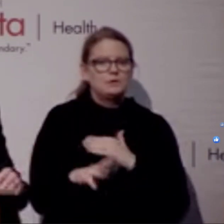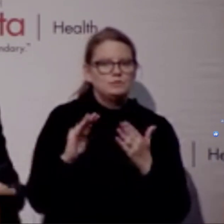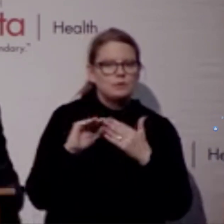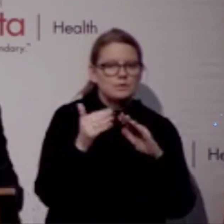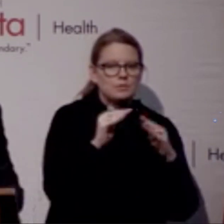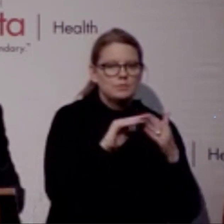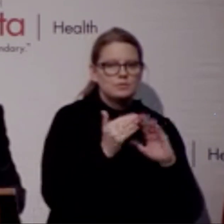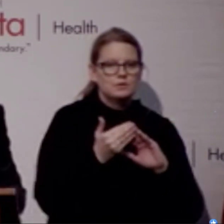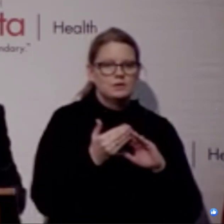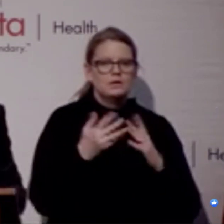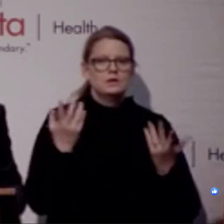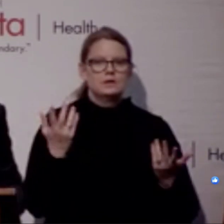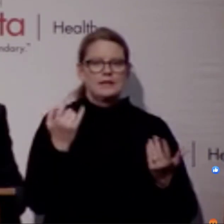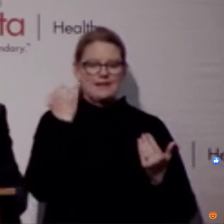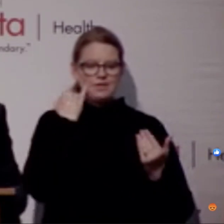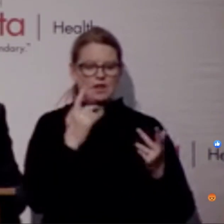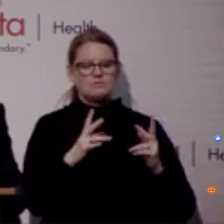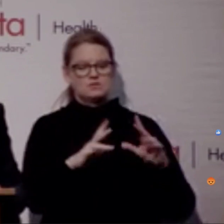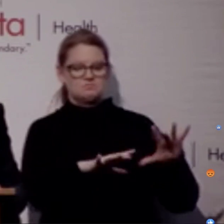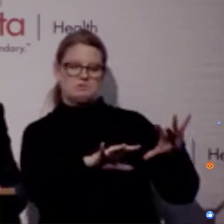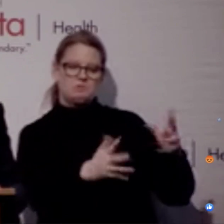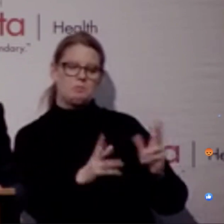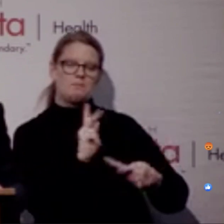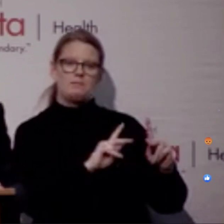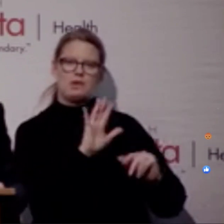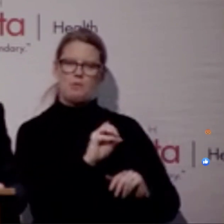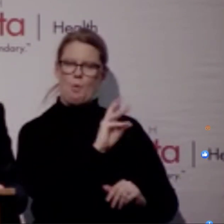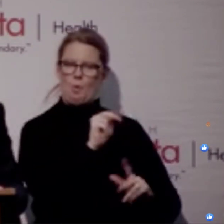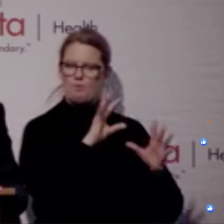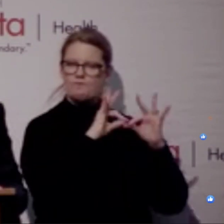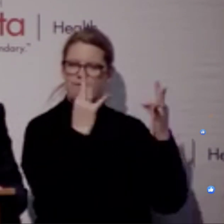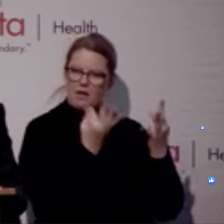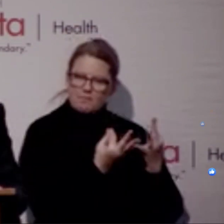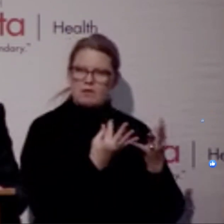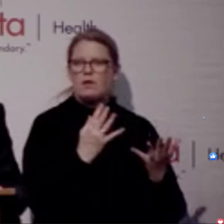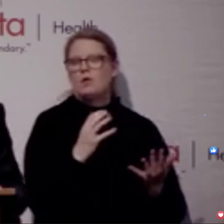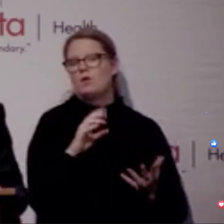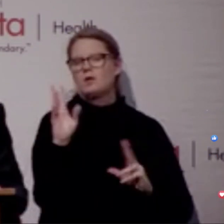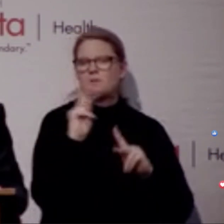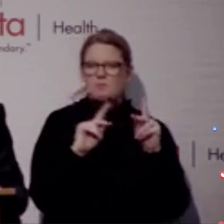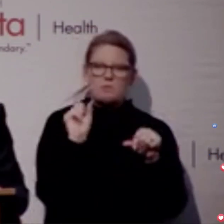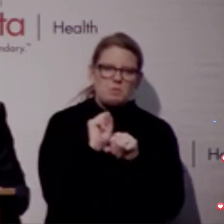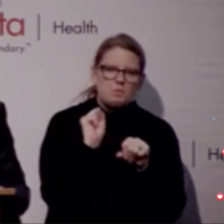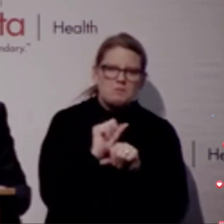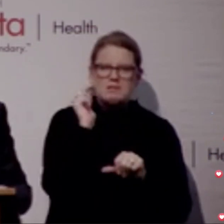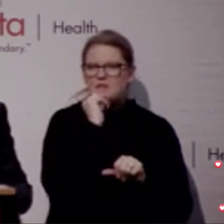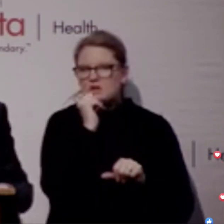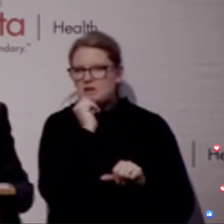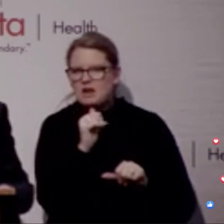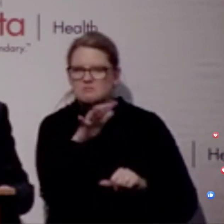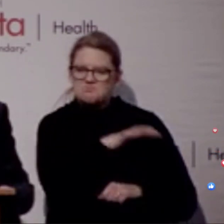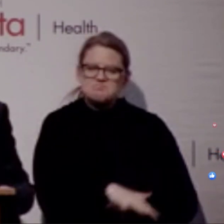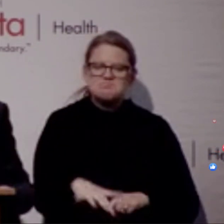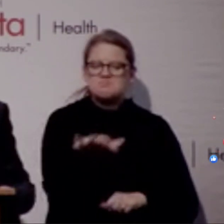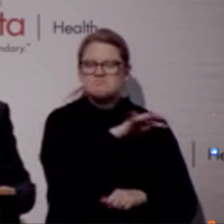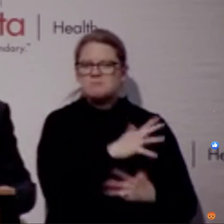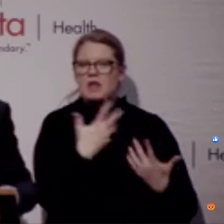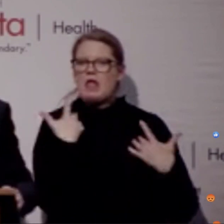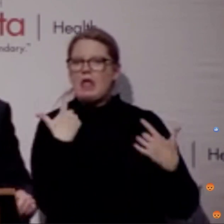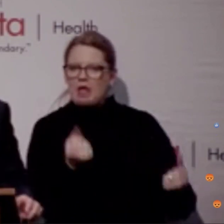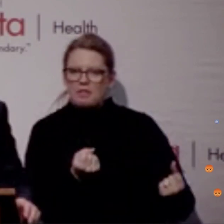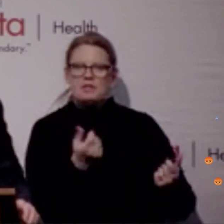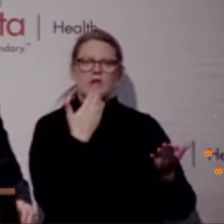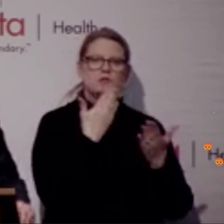you have an existing set of folks that you know, like your own family members or others that you work with regularly, that are healthy or they're practicing